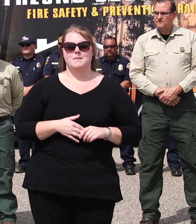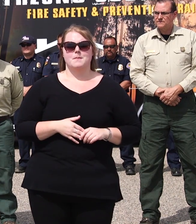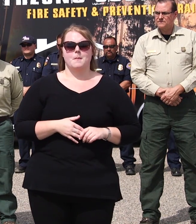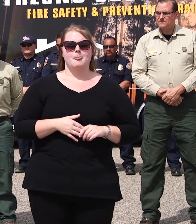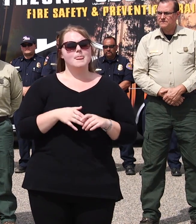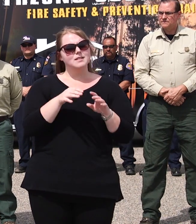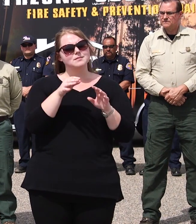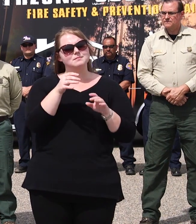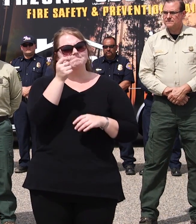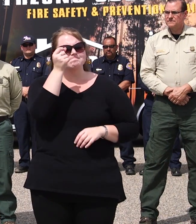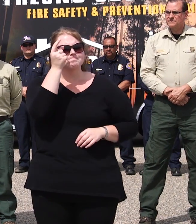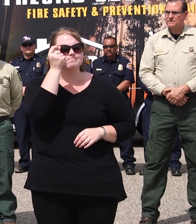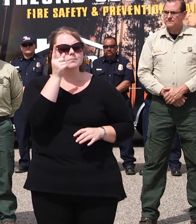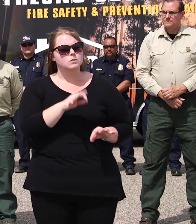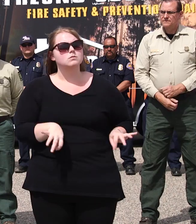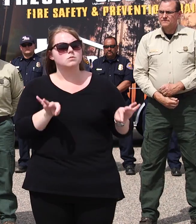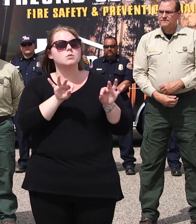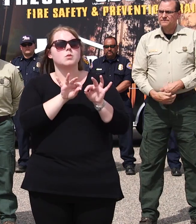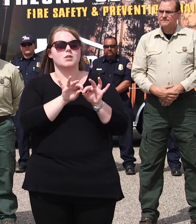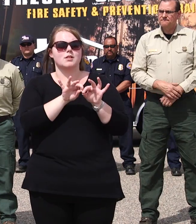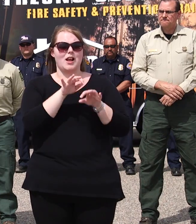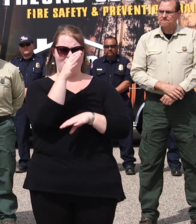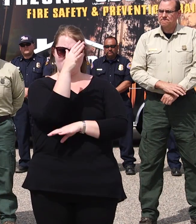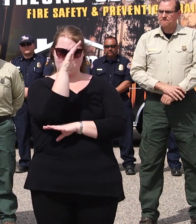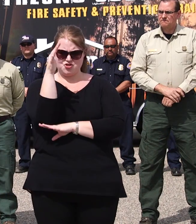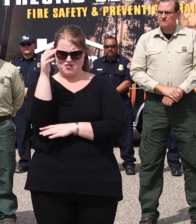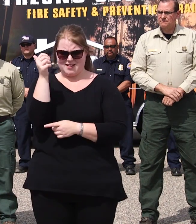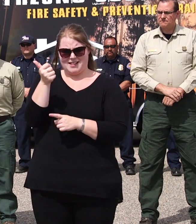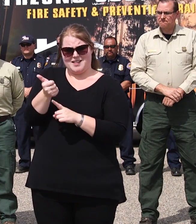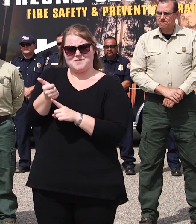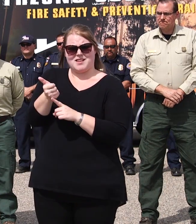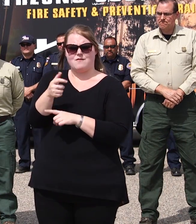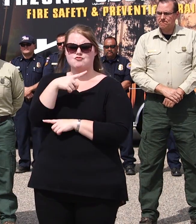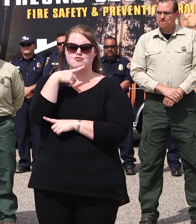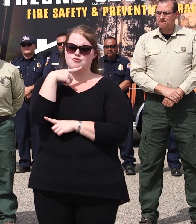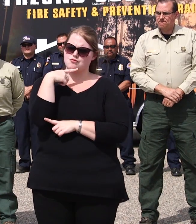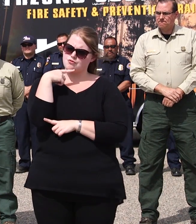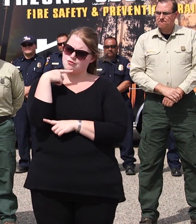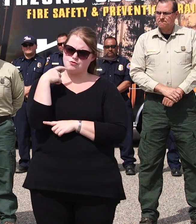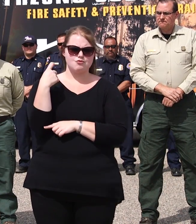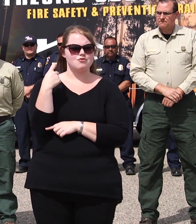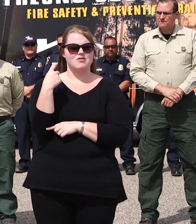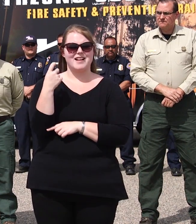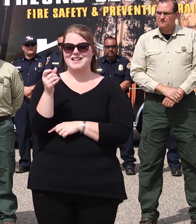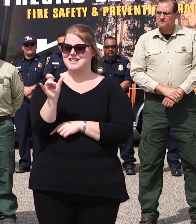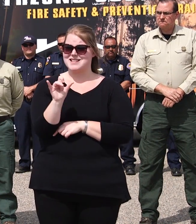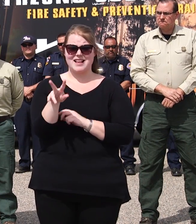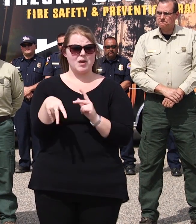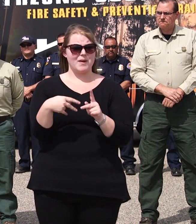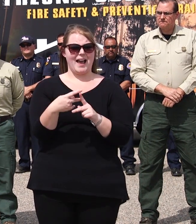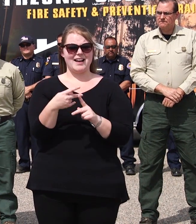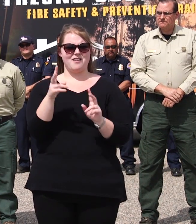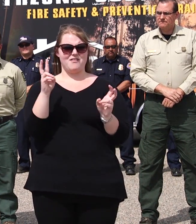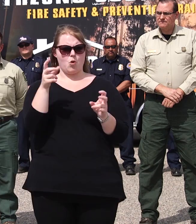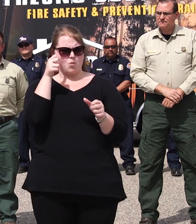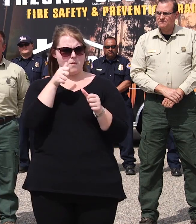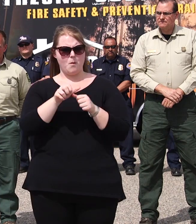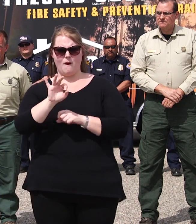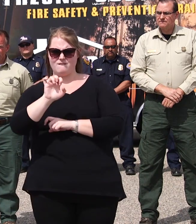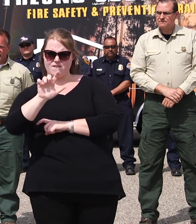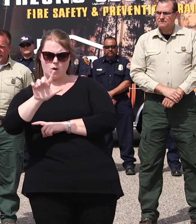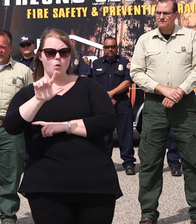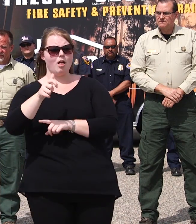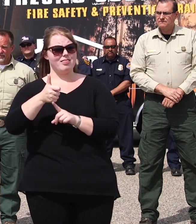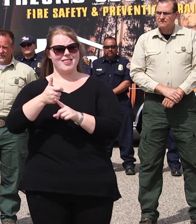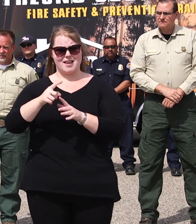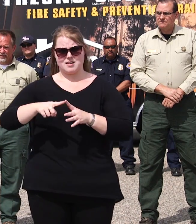to understand too that those trees are very dry. They are right in that same fuel category that I was talking about. They can ignite